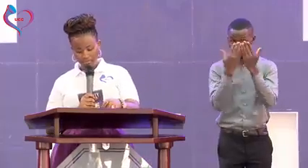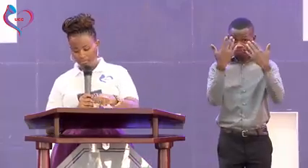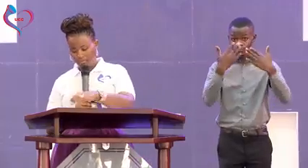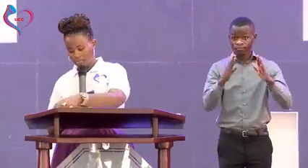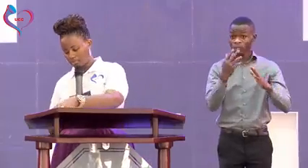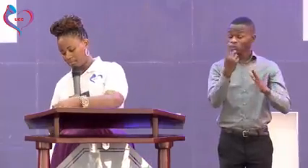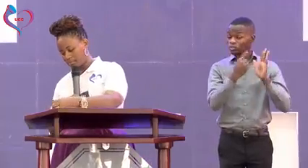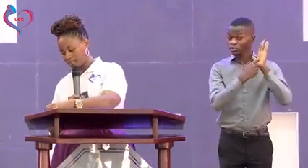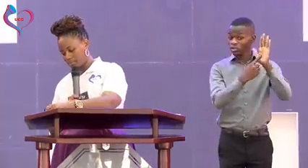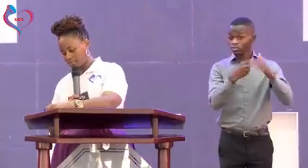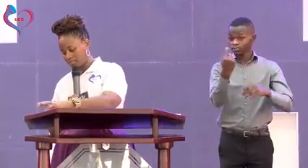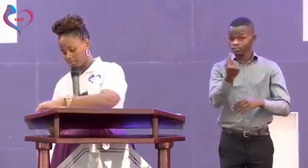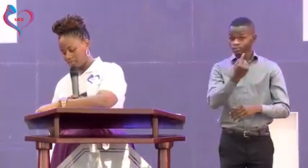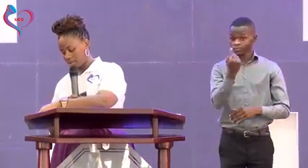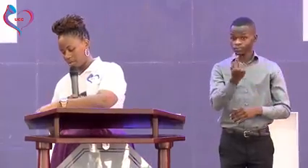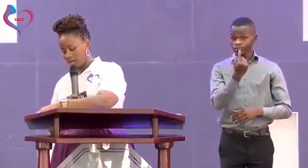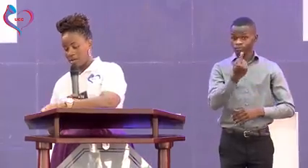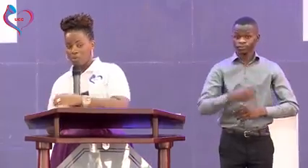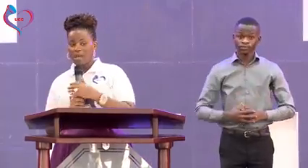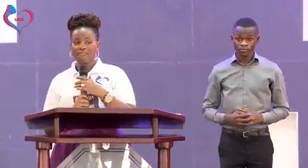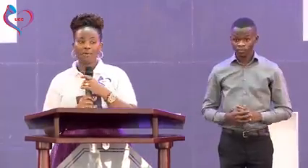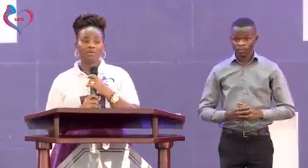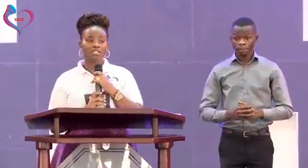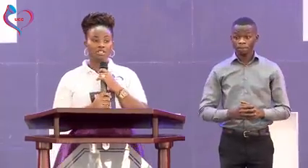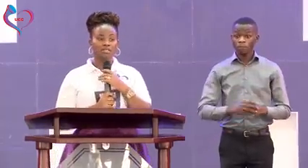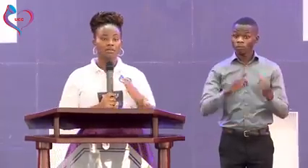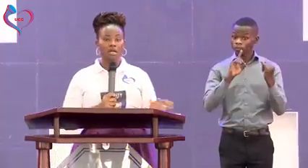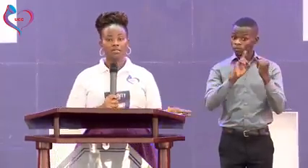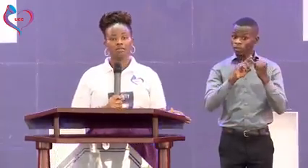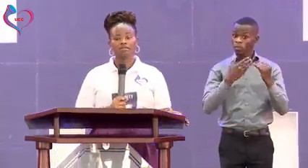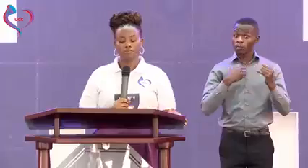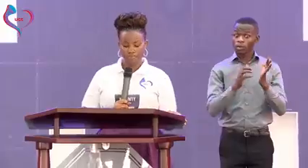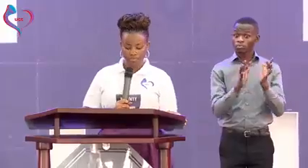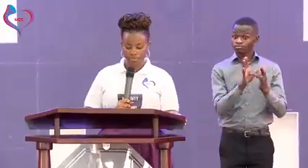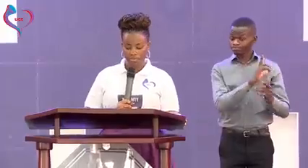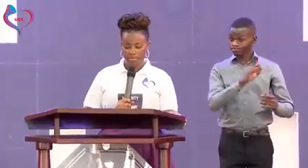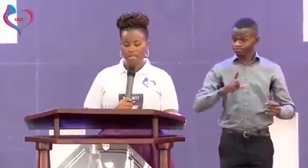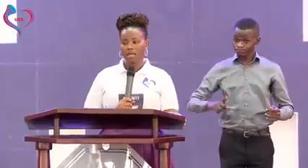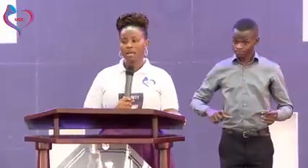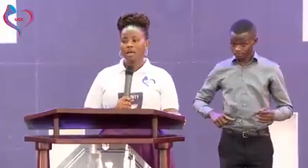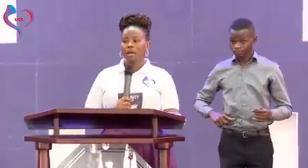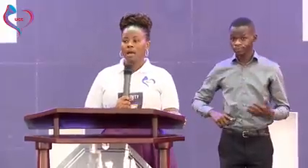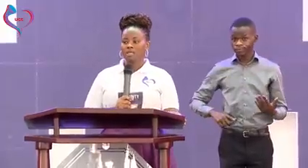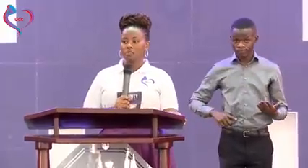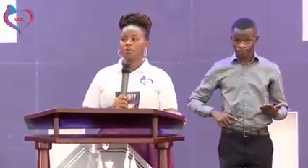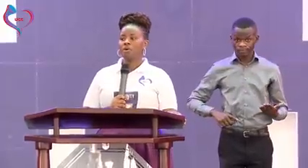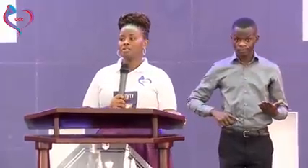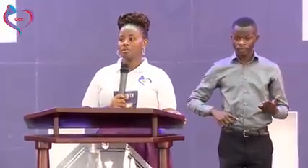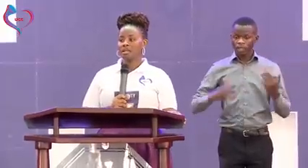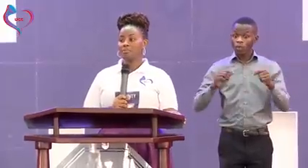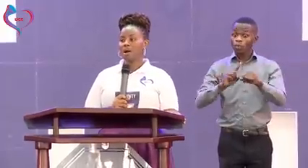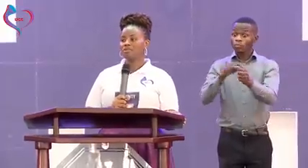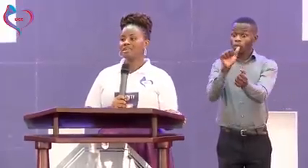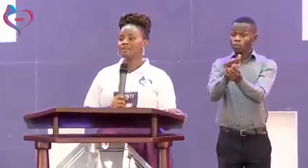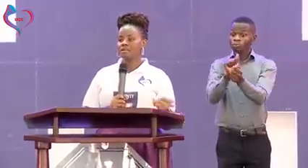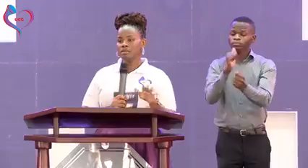We have our Lord Jesus Christ. As Paul was